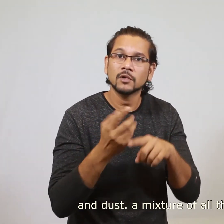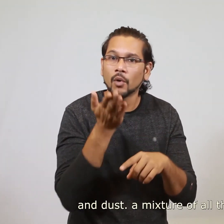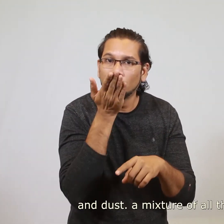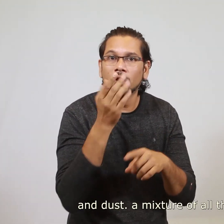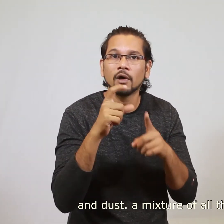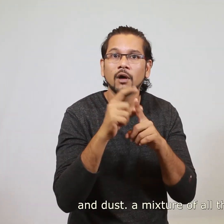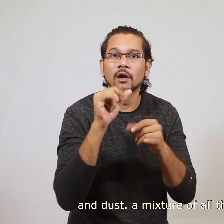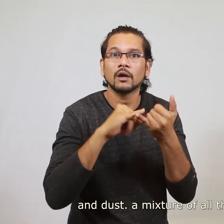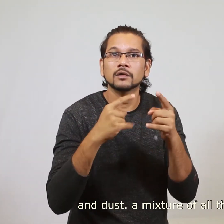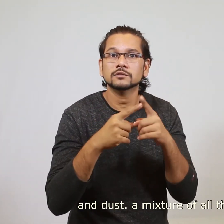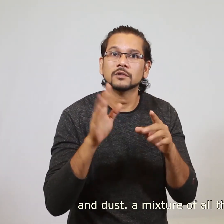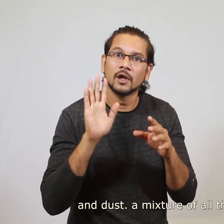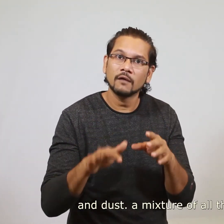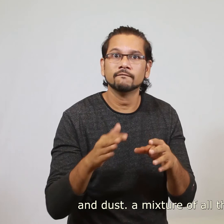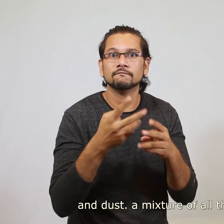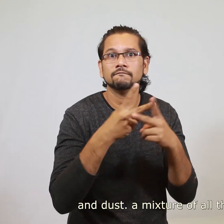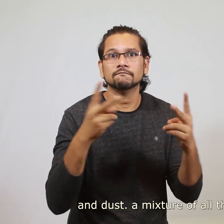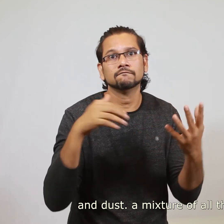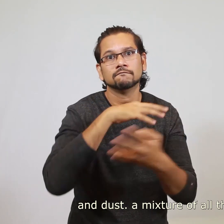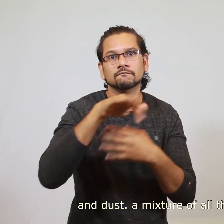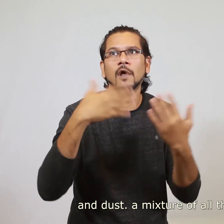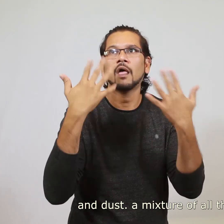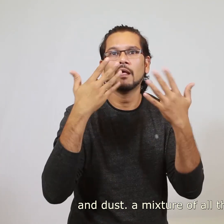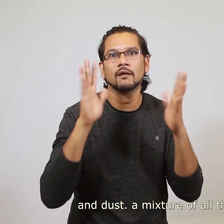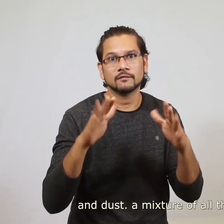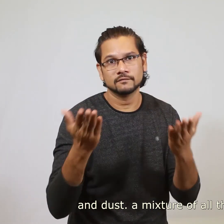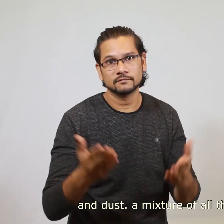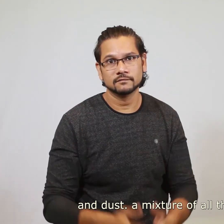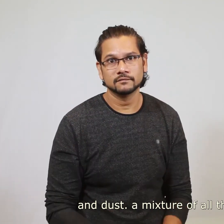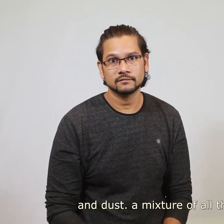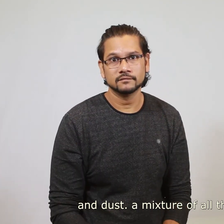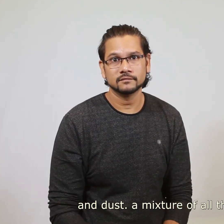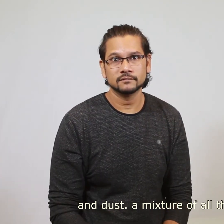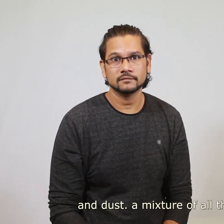and dust. A mixture of all these forms air.